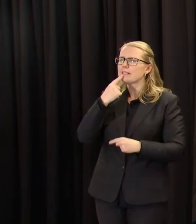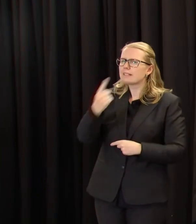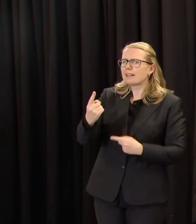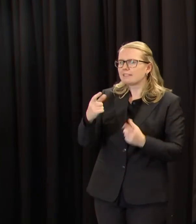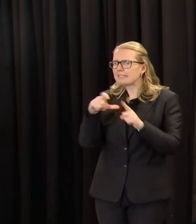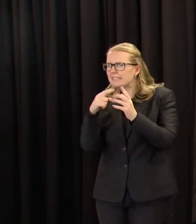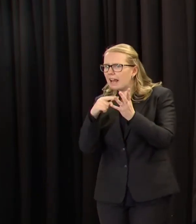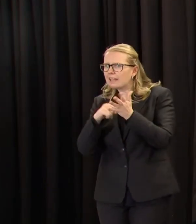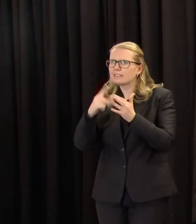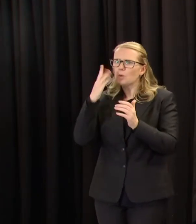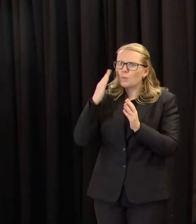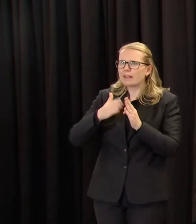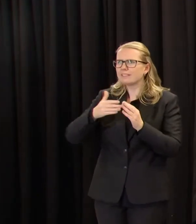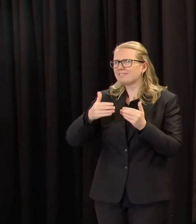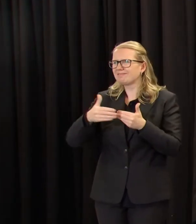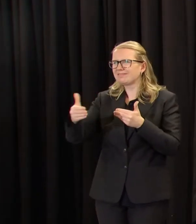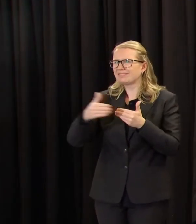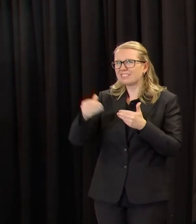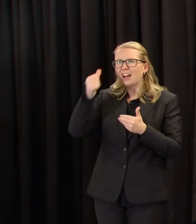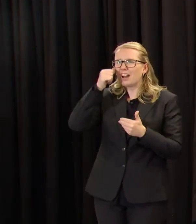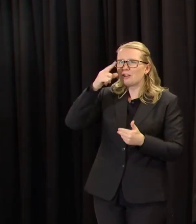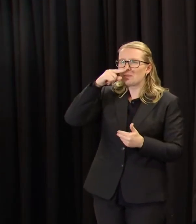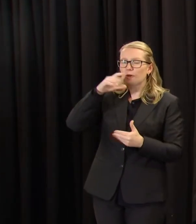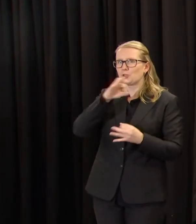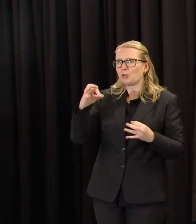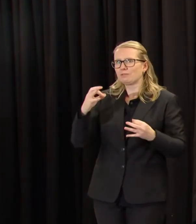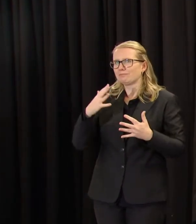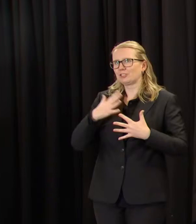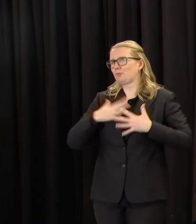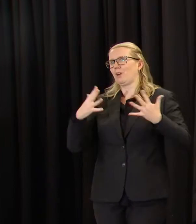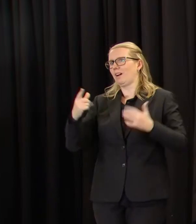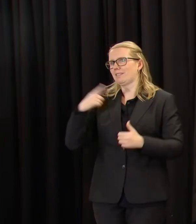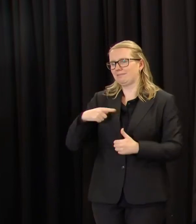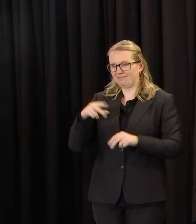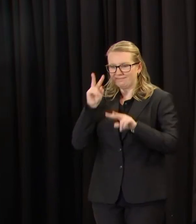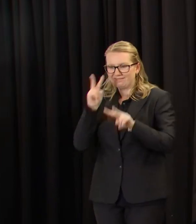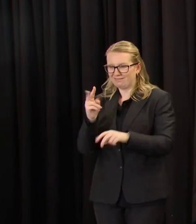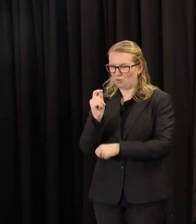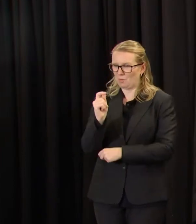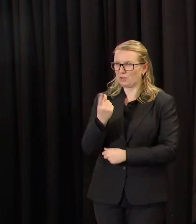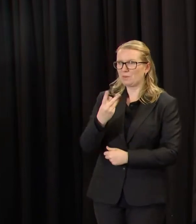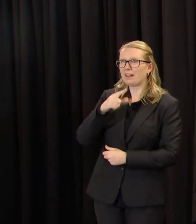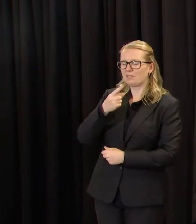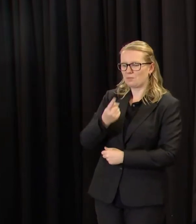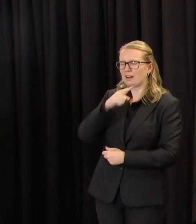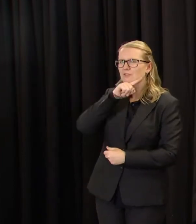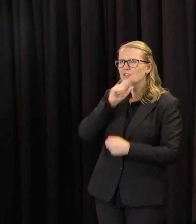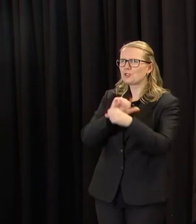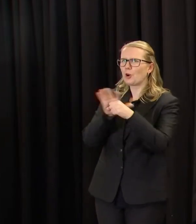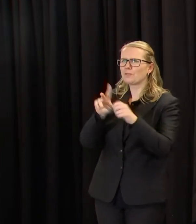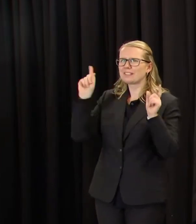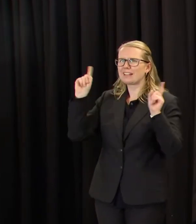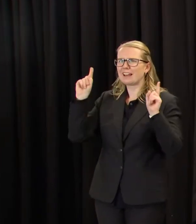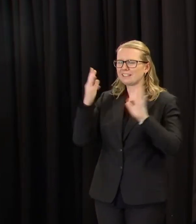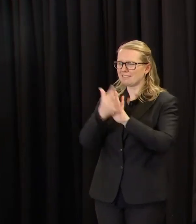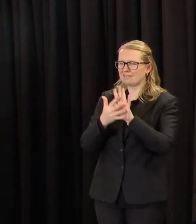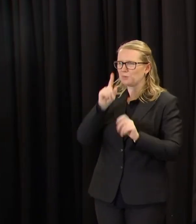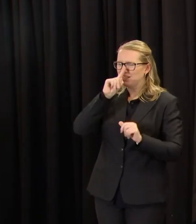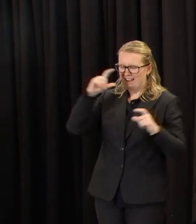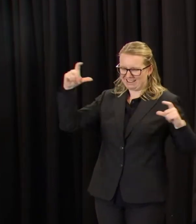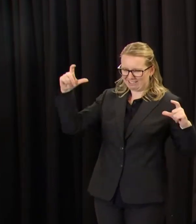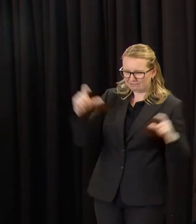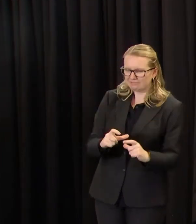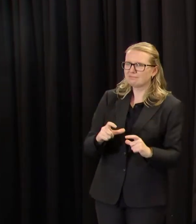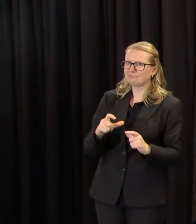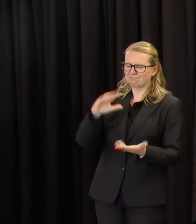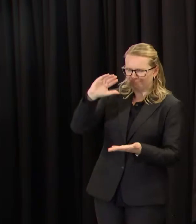exactly a news flash. Like, if you've got nearly 100 cases today, we're not going to drive that down to zero or to very low